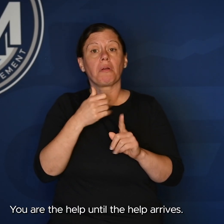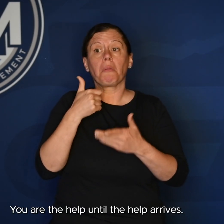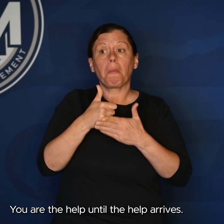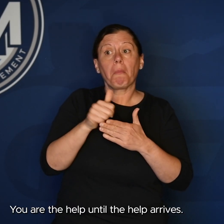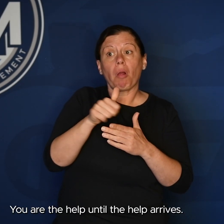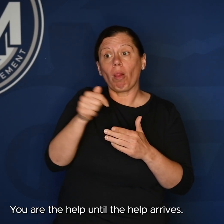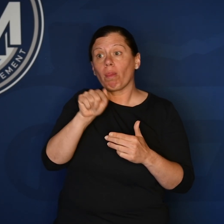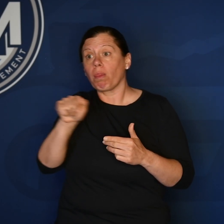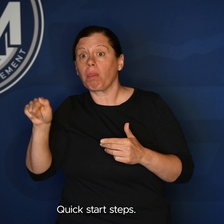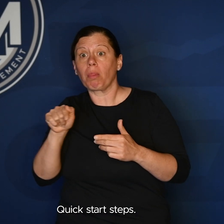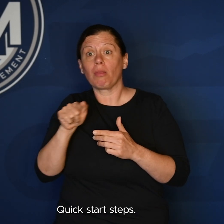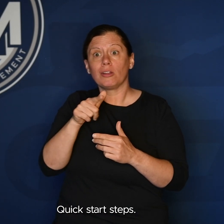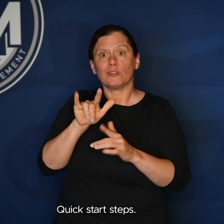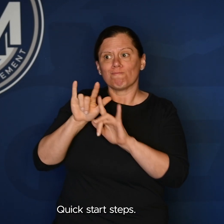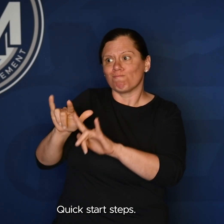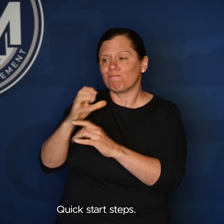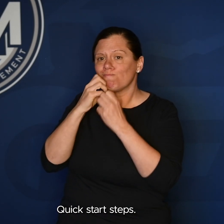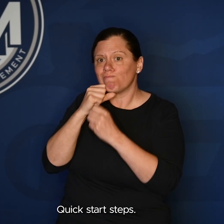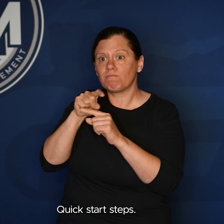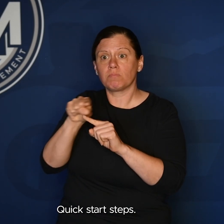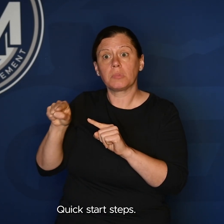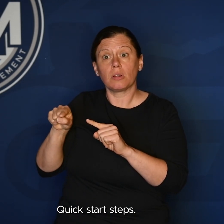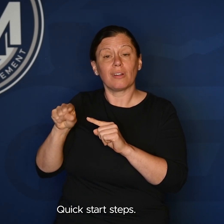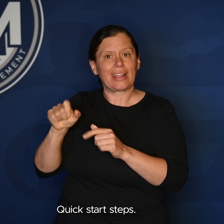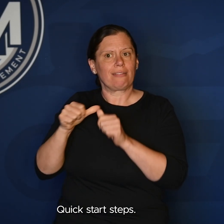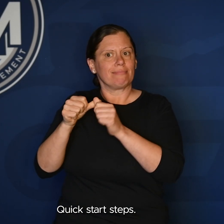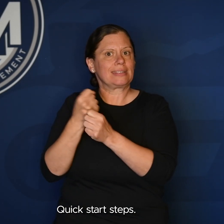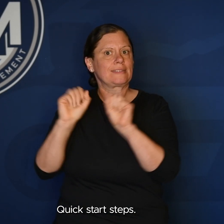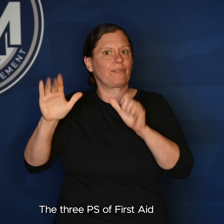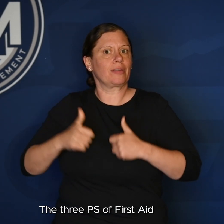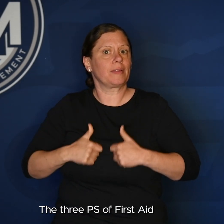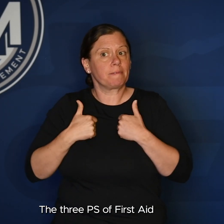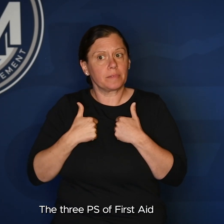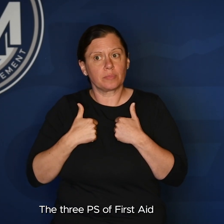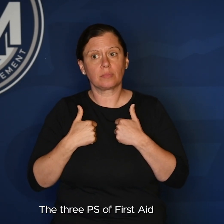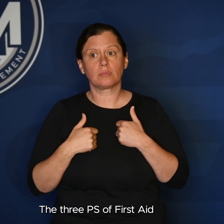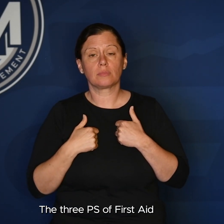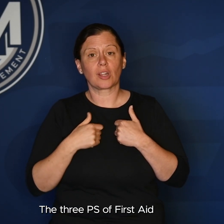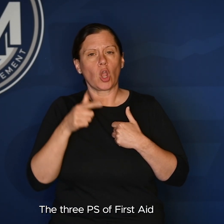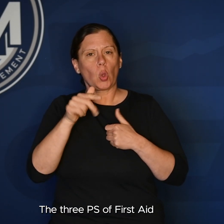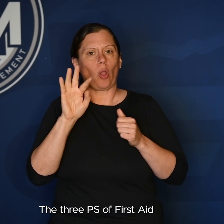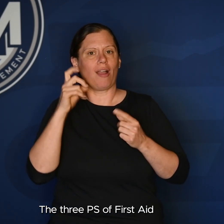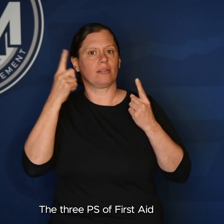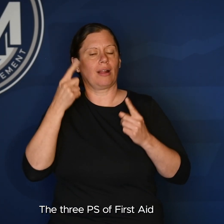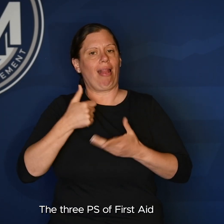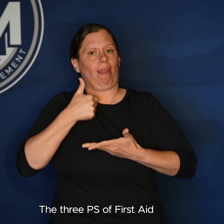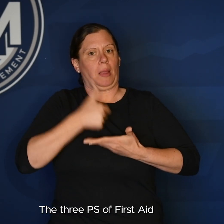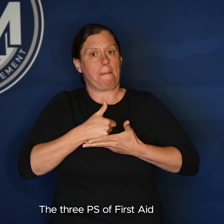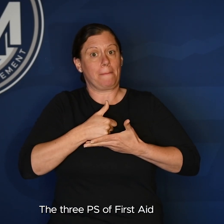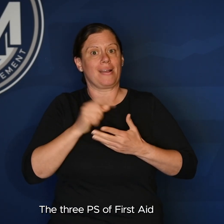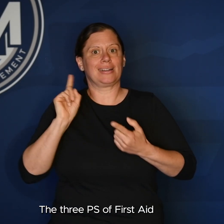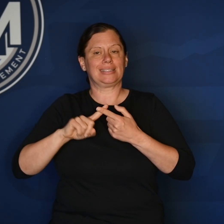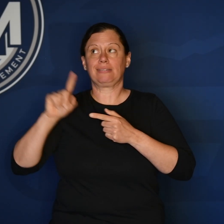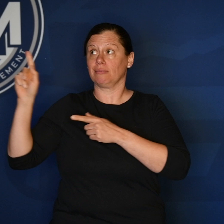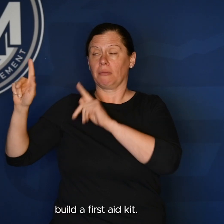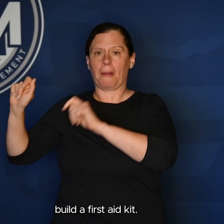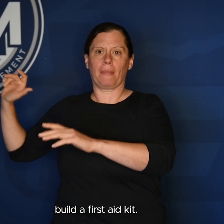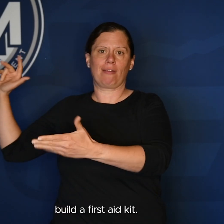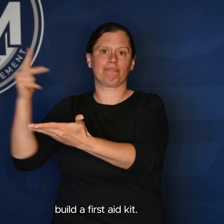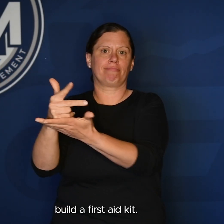arrives. Quick start steps. The 3 P's of first aid. Build a first